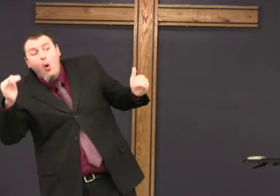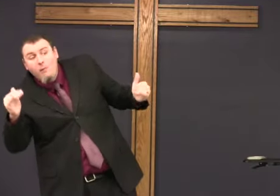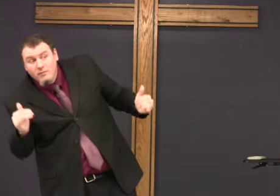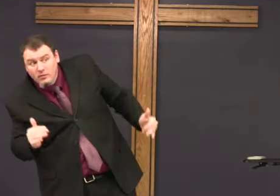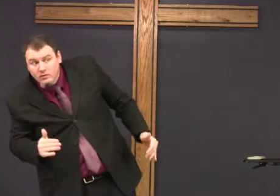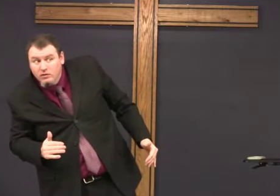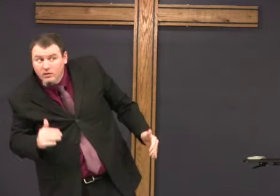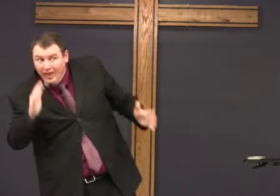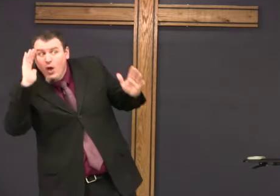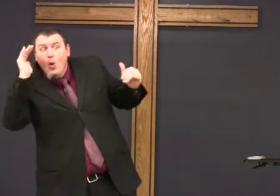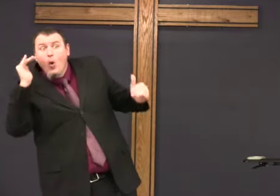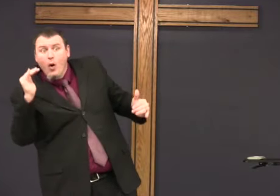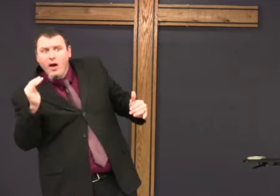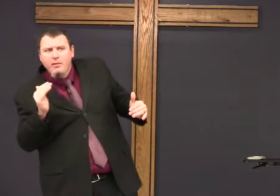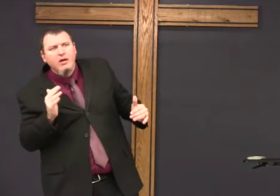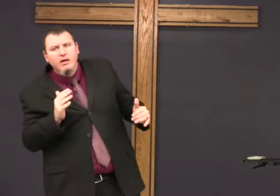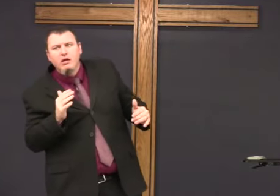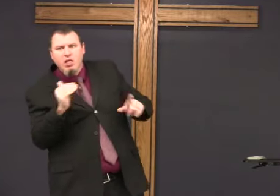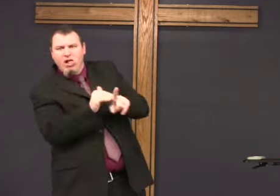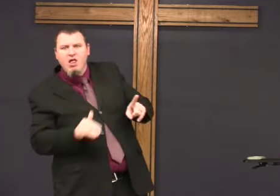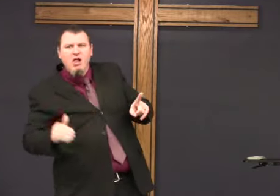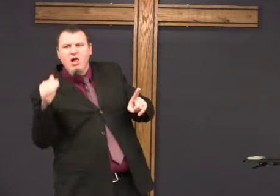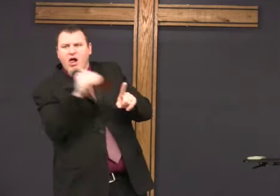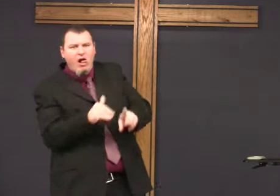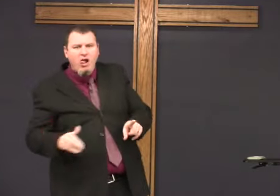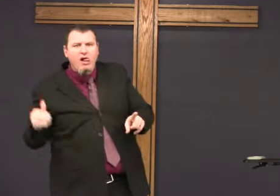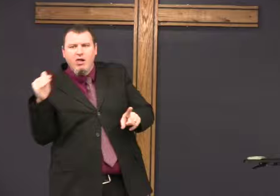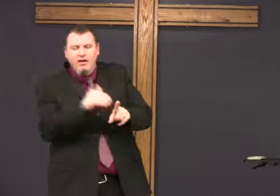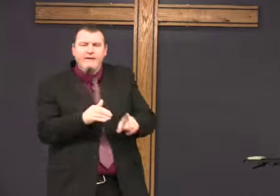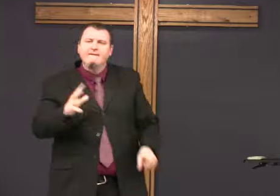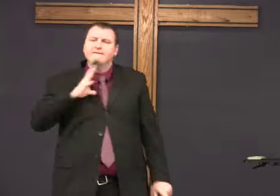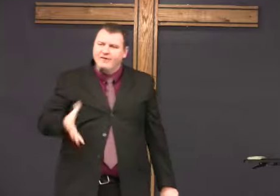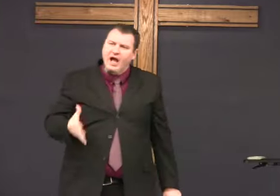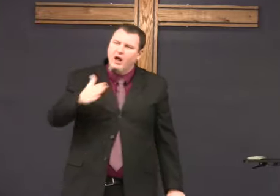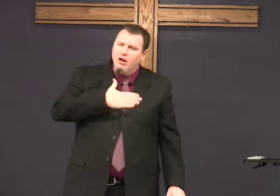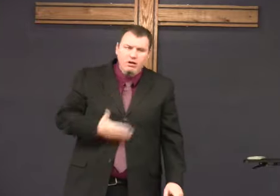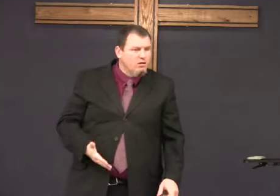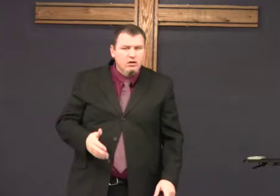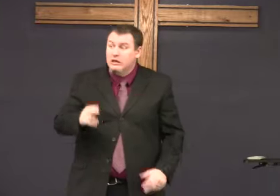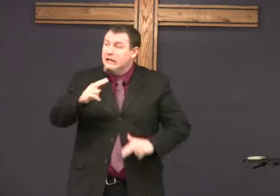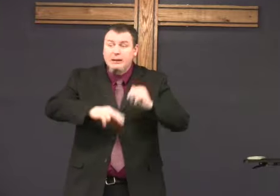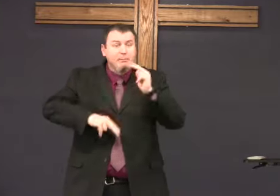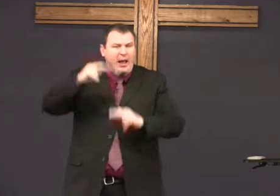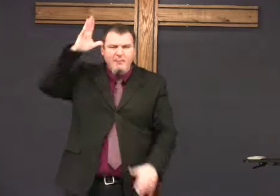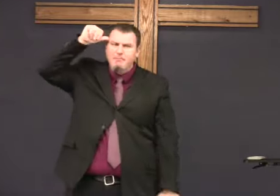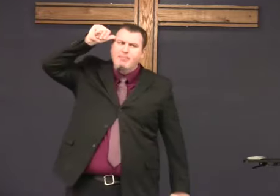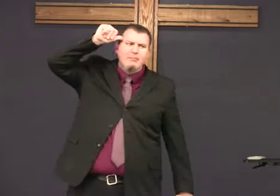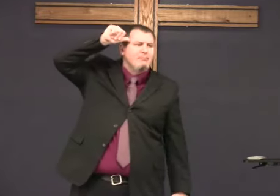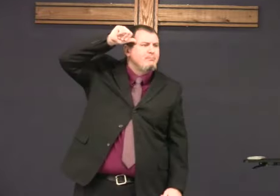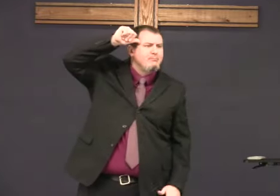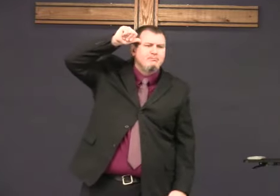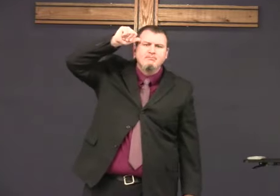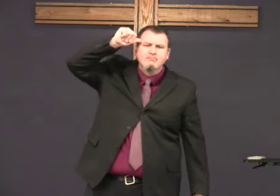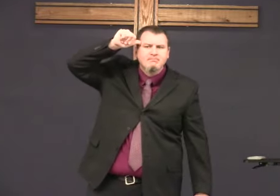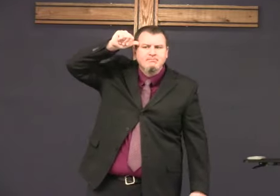Well, they're hoping that he'll just go now, just to make them shut up. And so he was trying to give in,